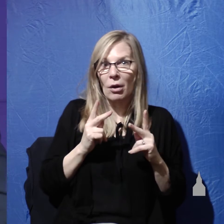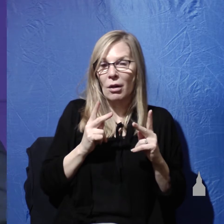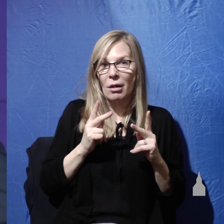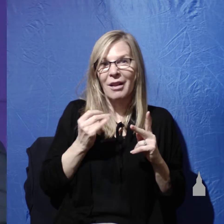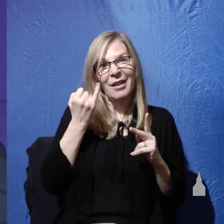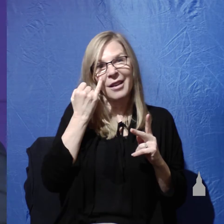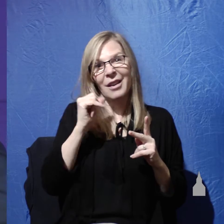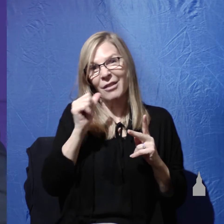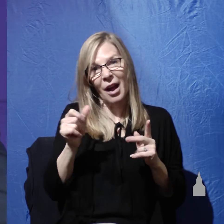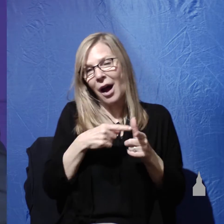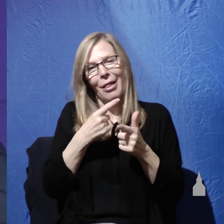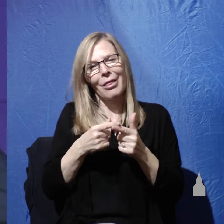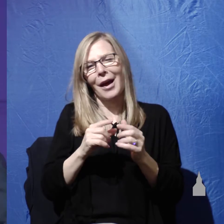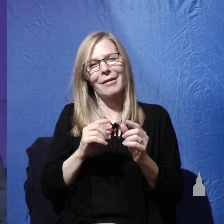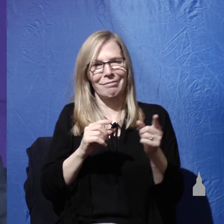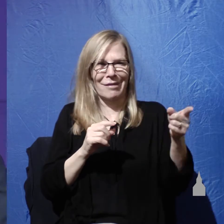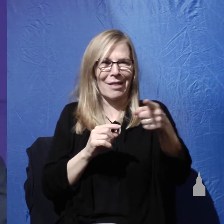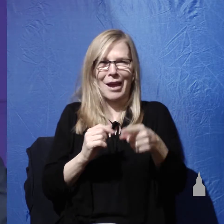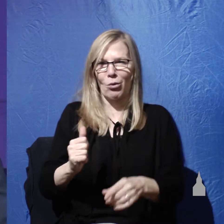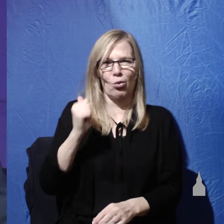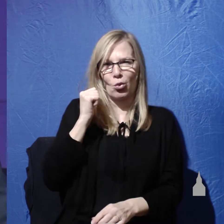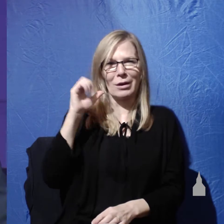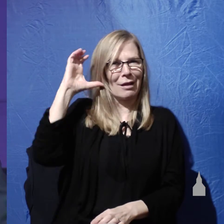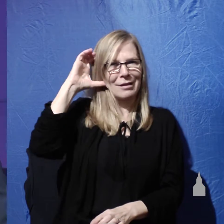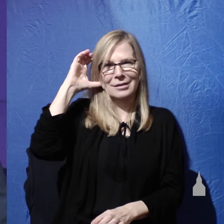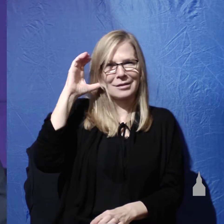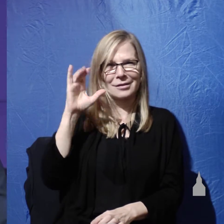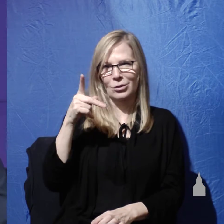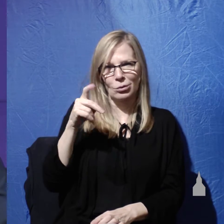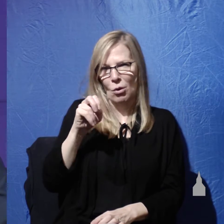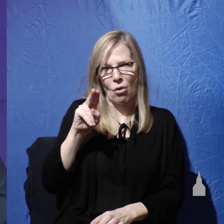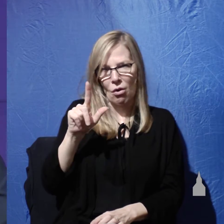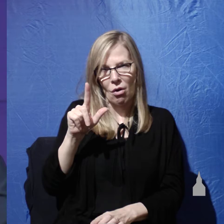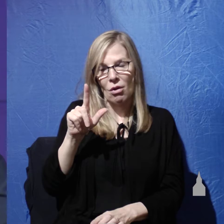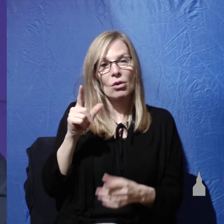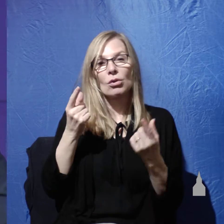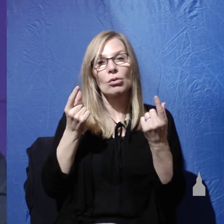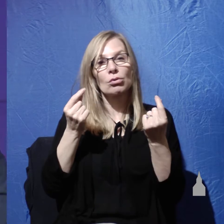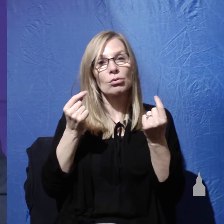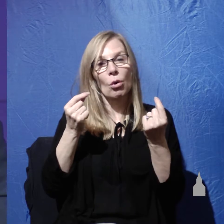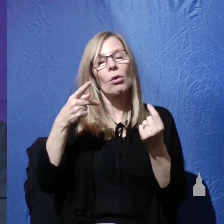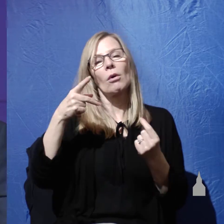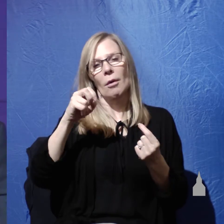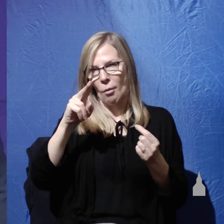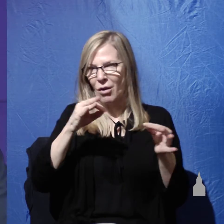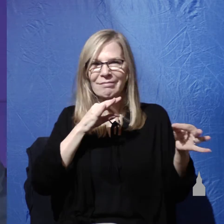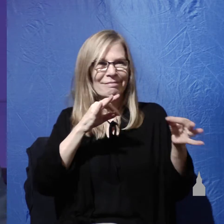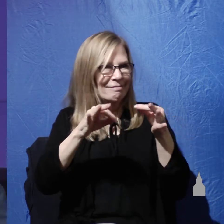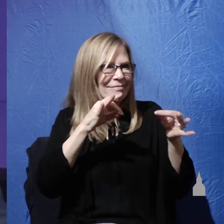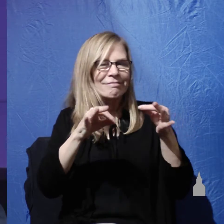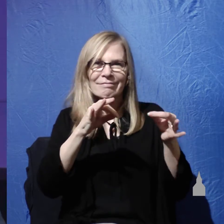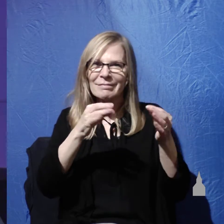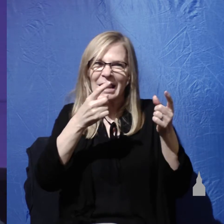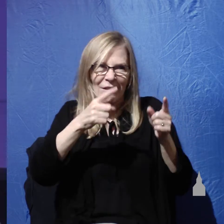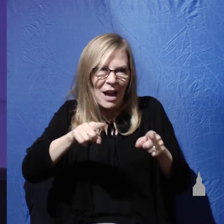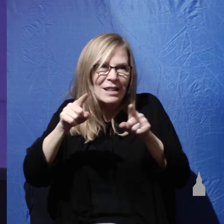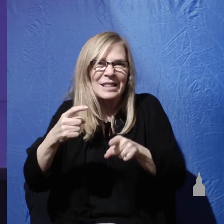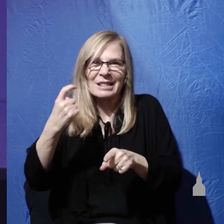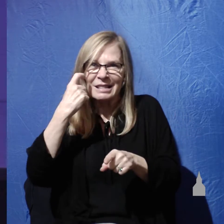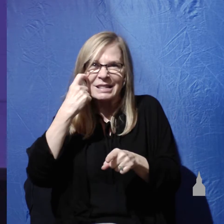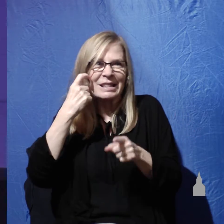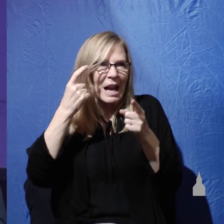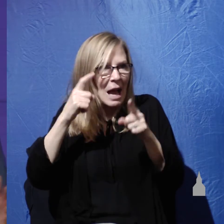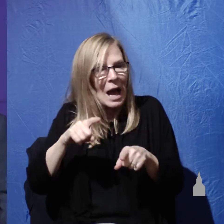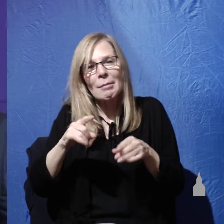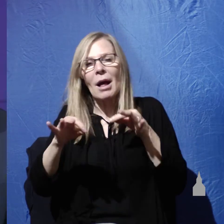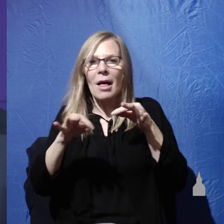have no credibility with them. They wouldn't listen to him. So Paul tells them about the events that led to his recent arrival in their city.